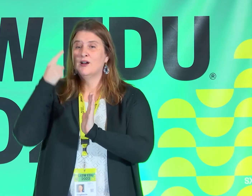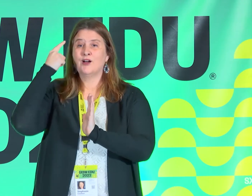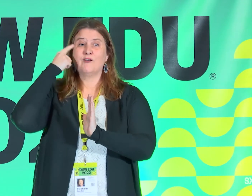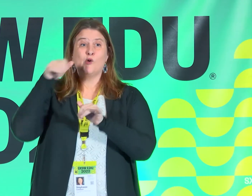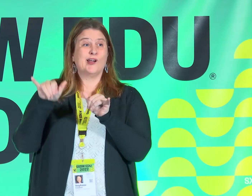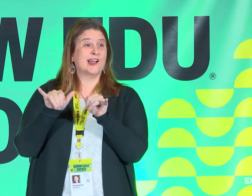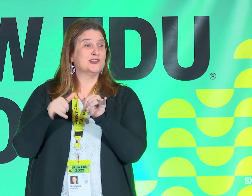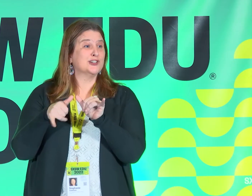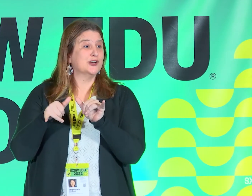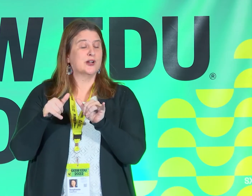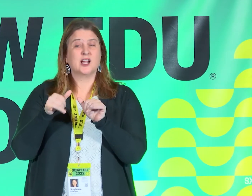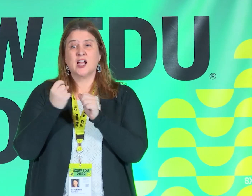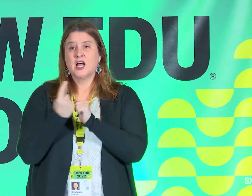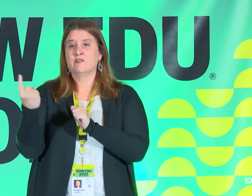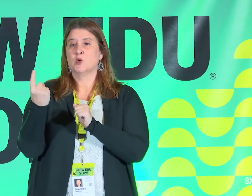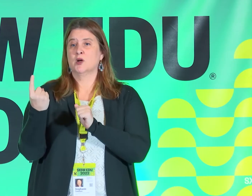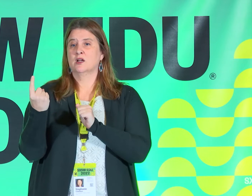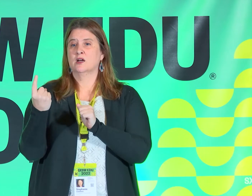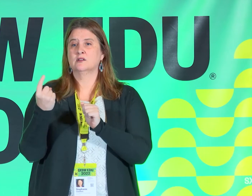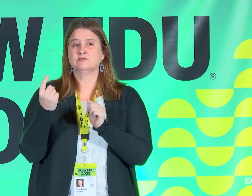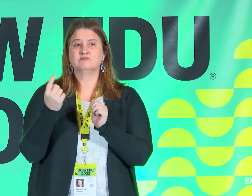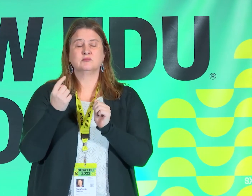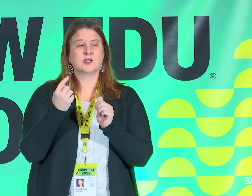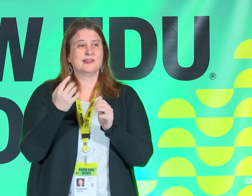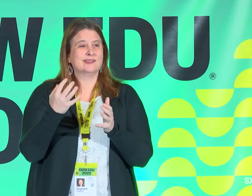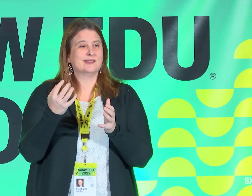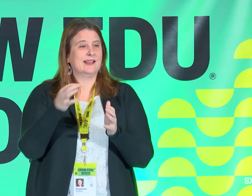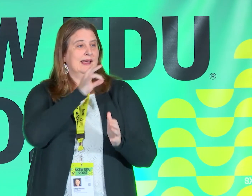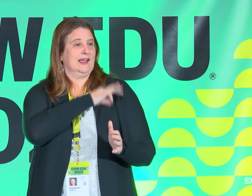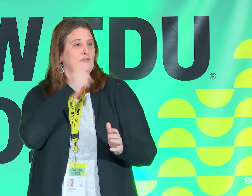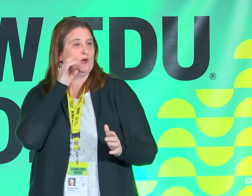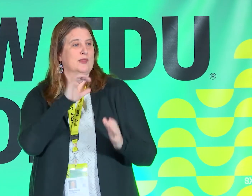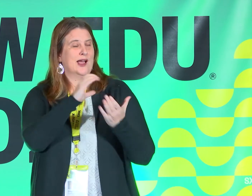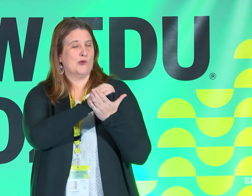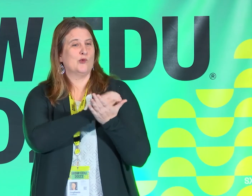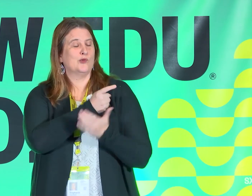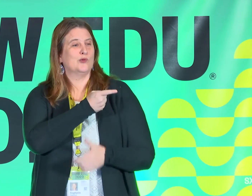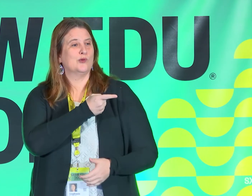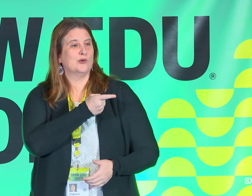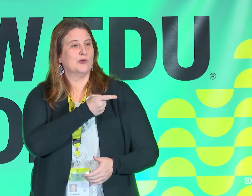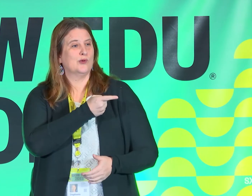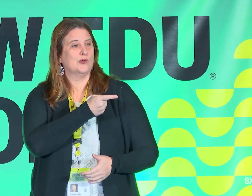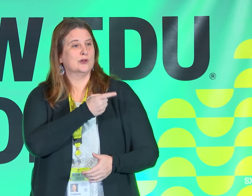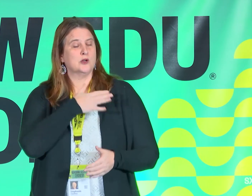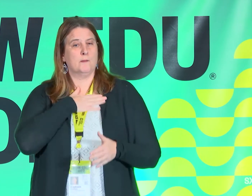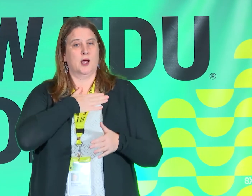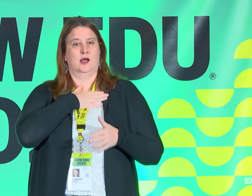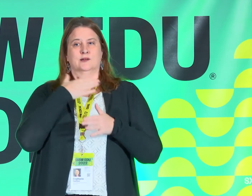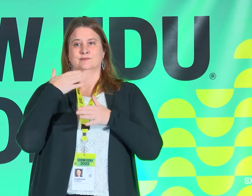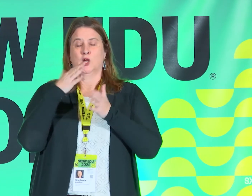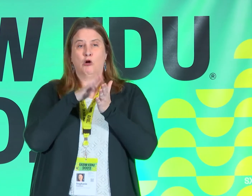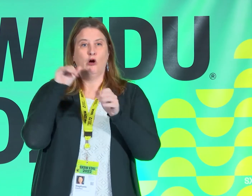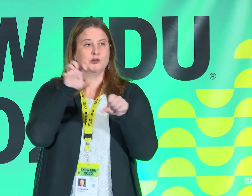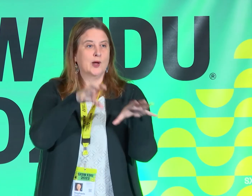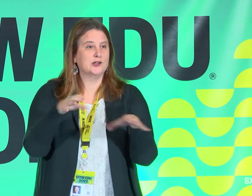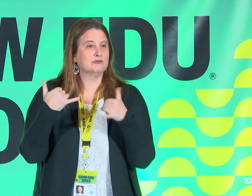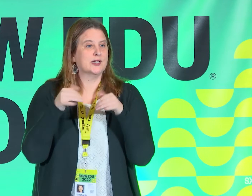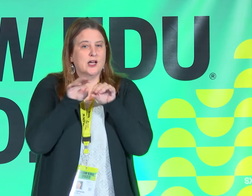for legal students, for engineers, really everyone can benefit. There's a gain to be had from this course. And my call